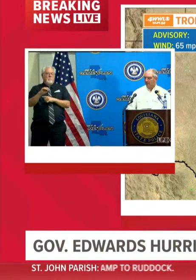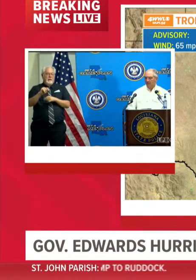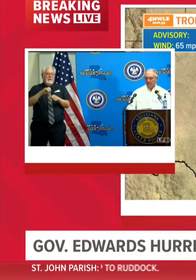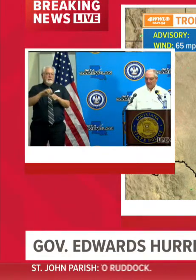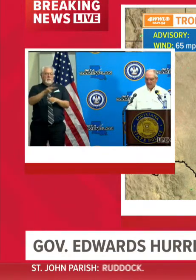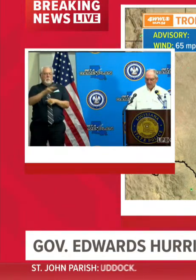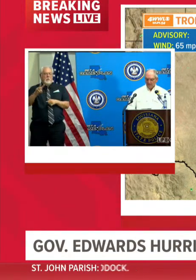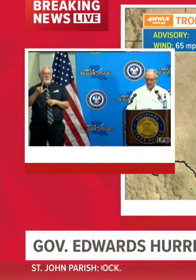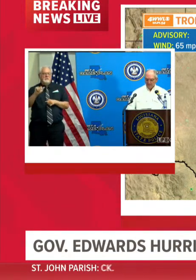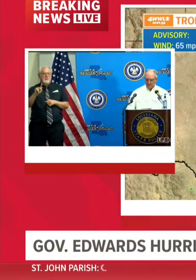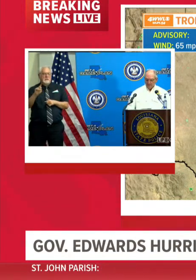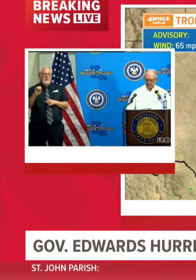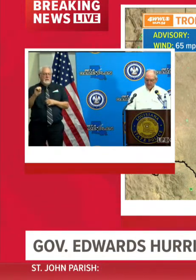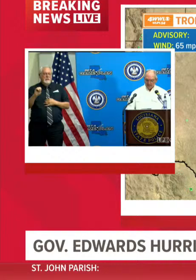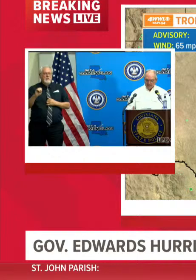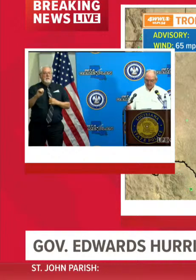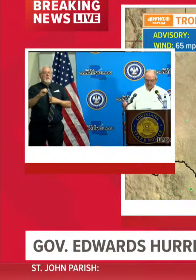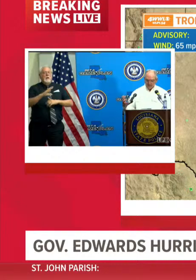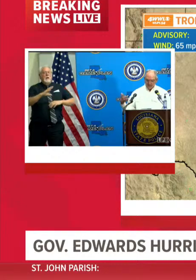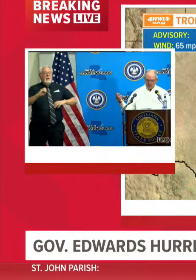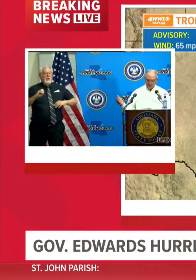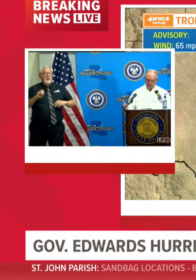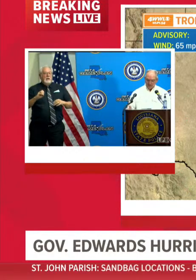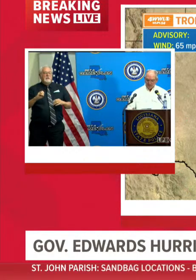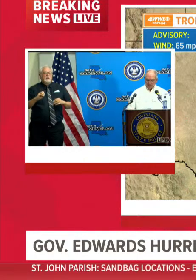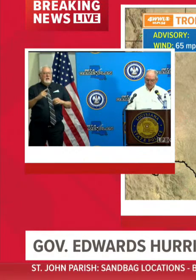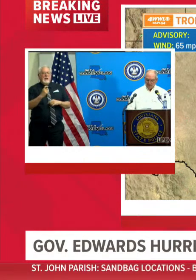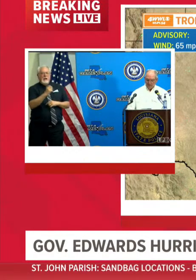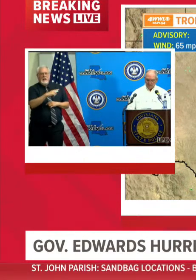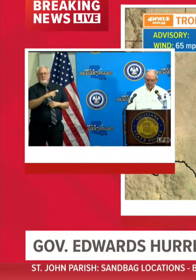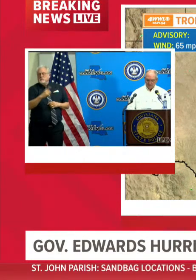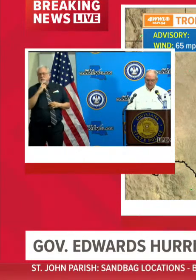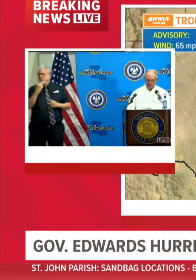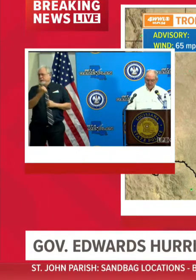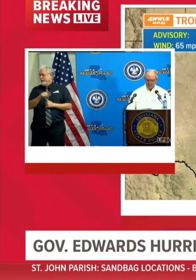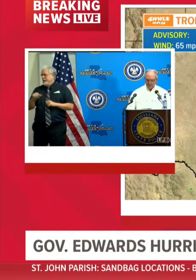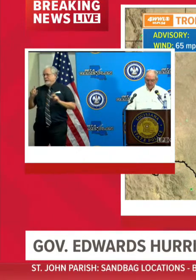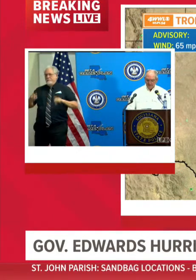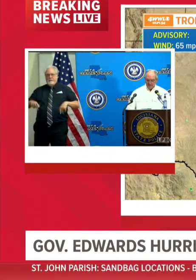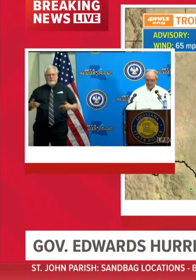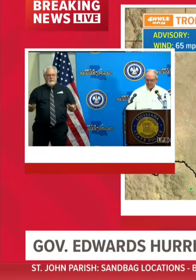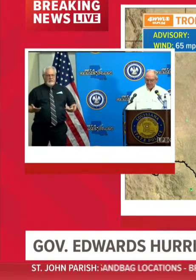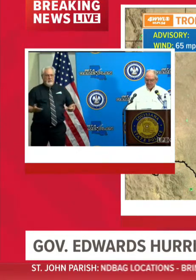Westlake. And obviously you can ask questions of any of the officials here.